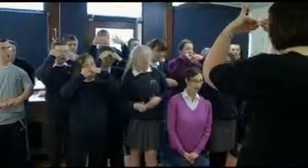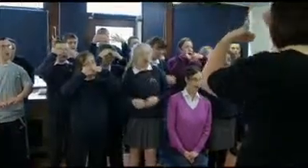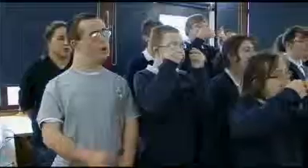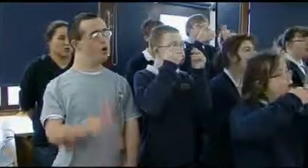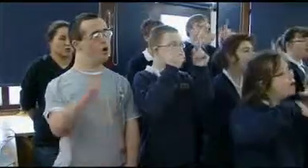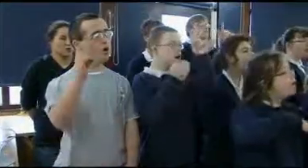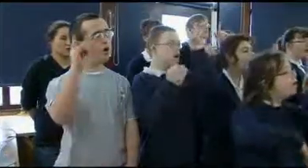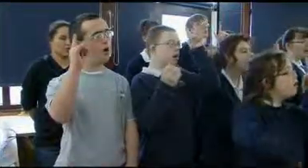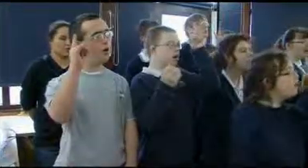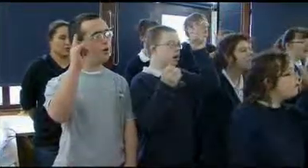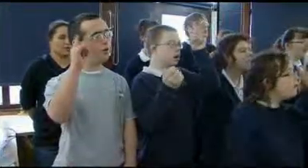night, holy